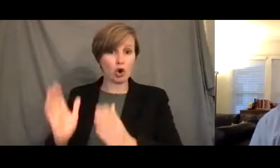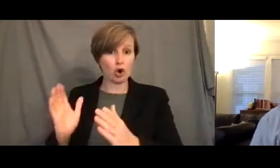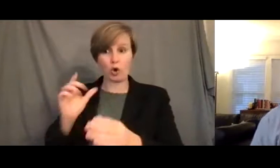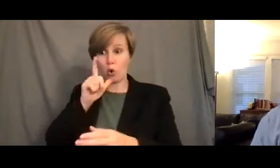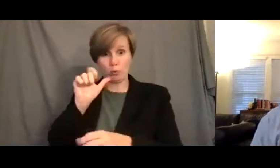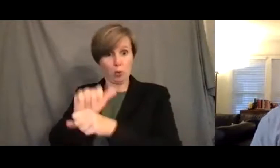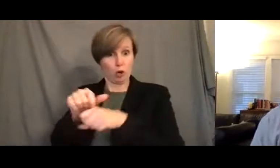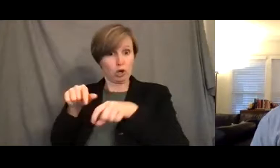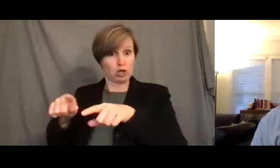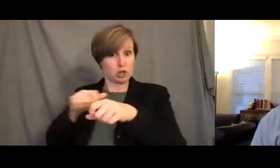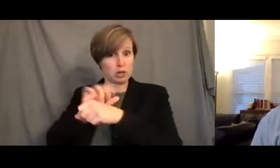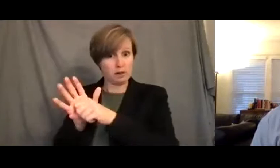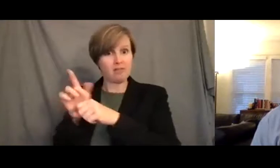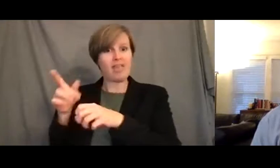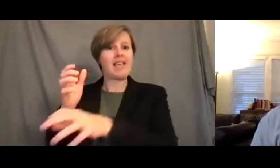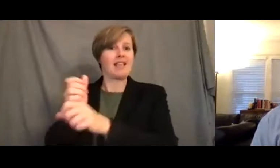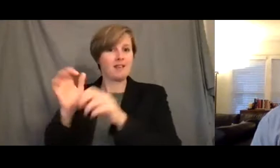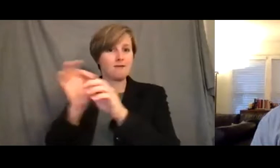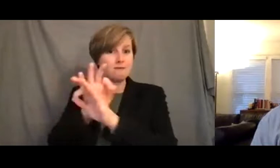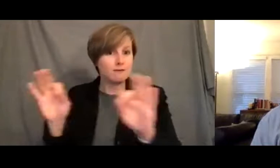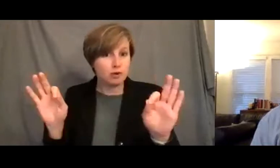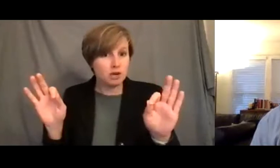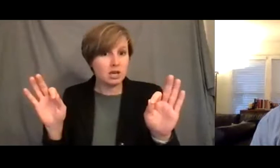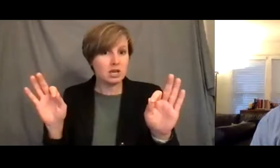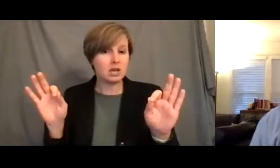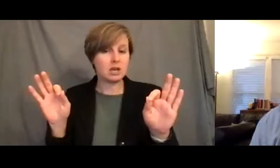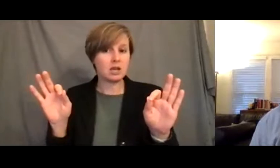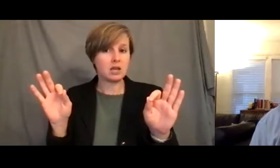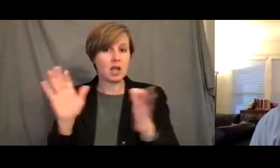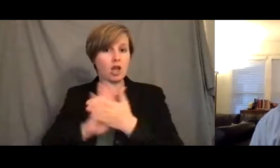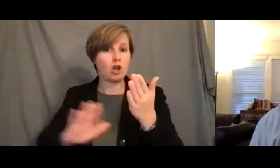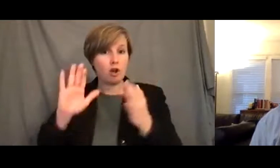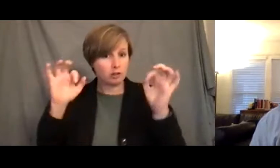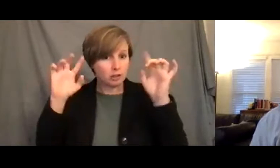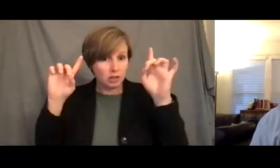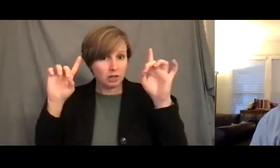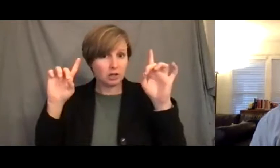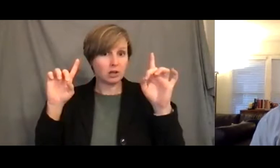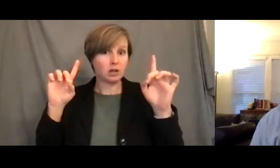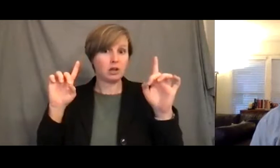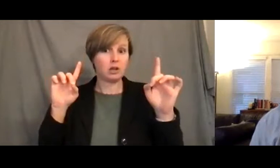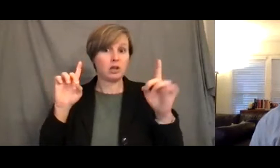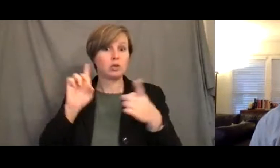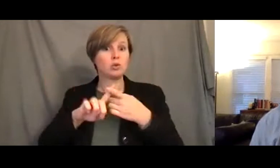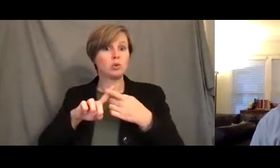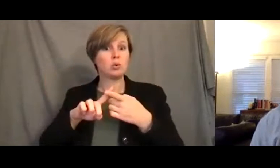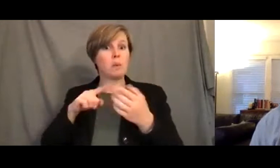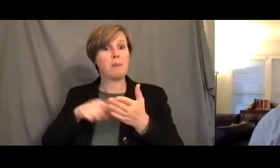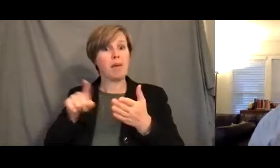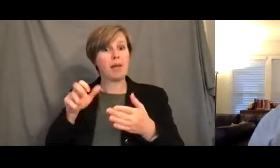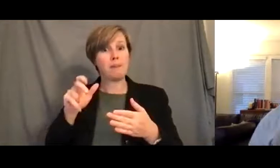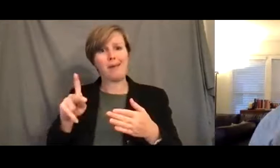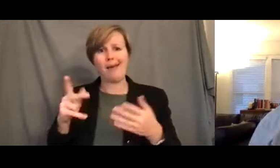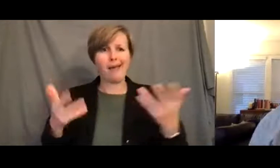pandemic, to get free college education to pay them back